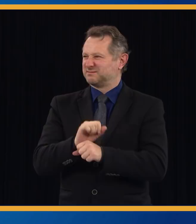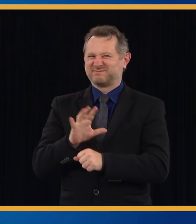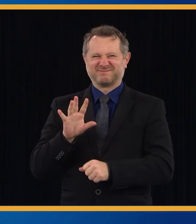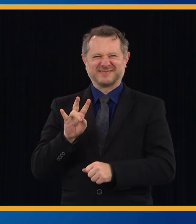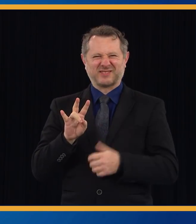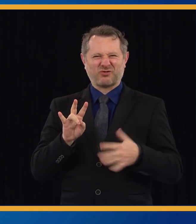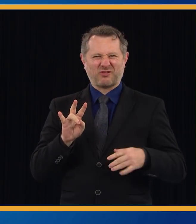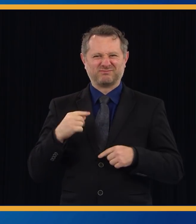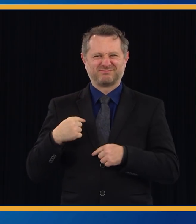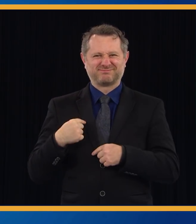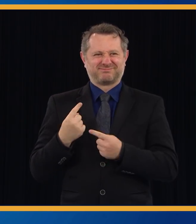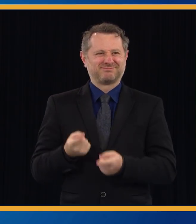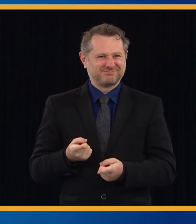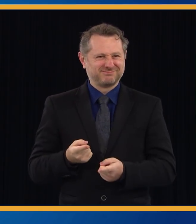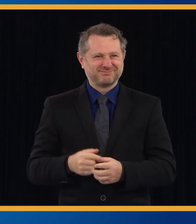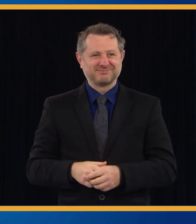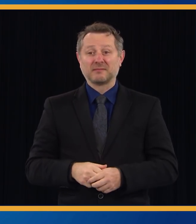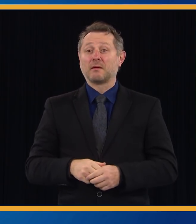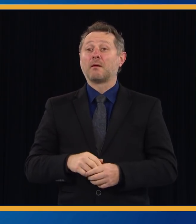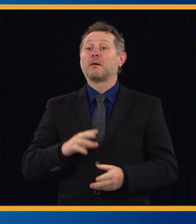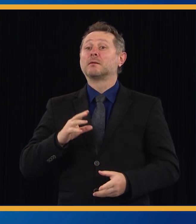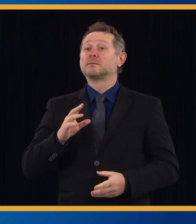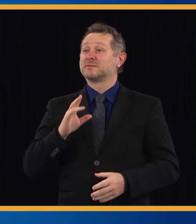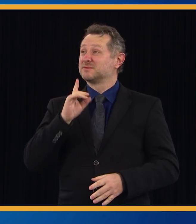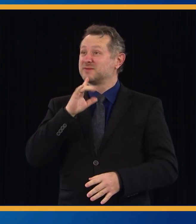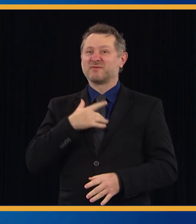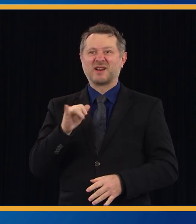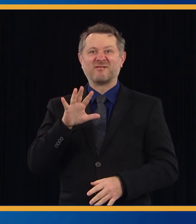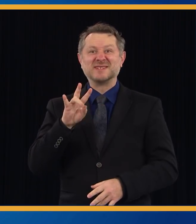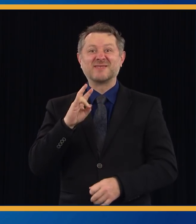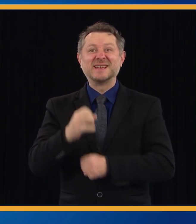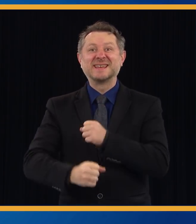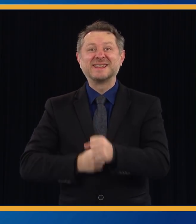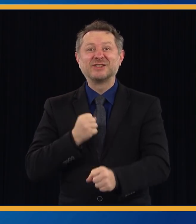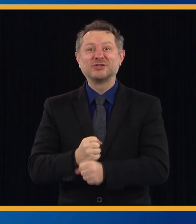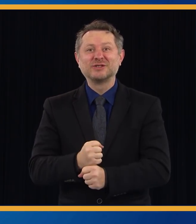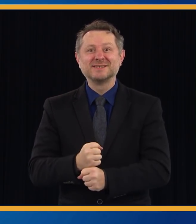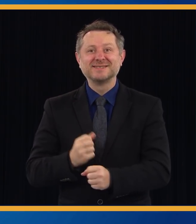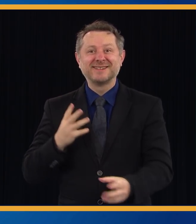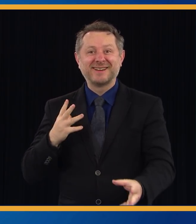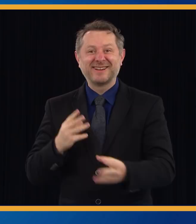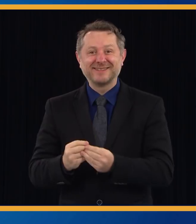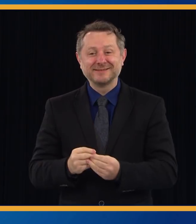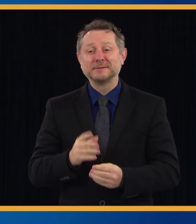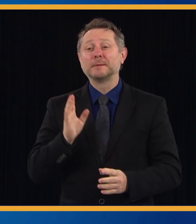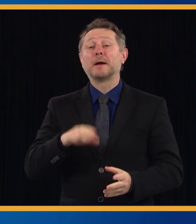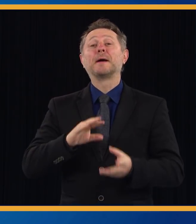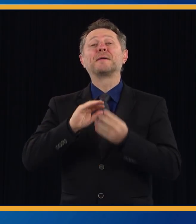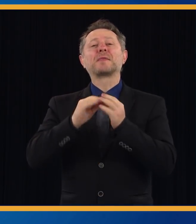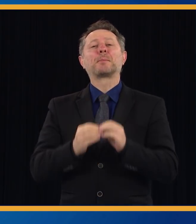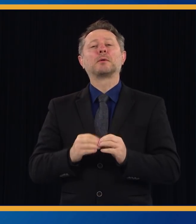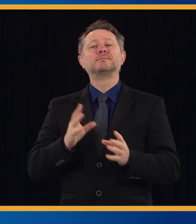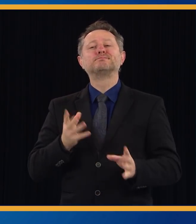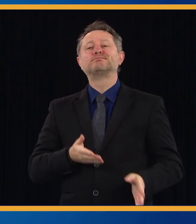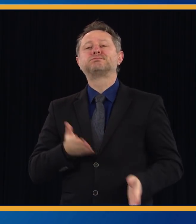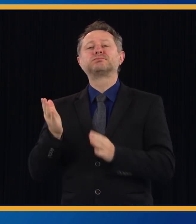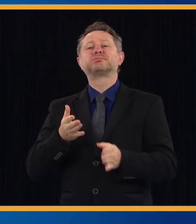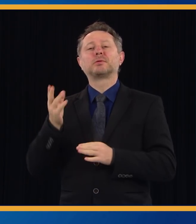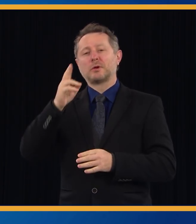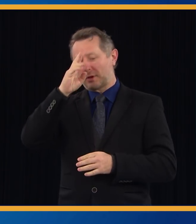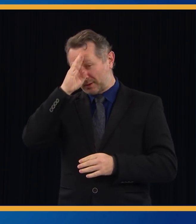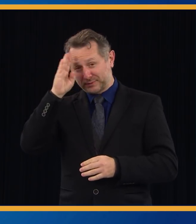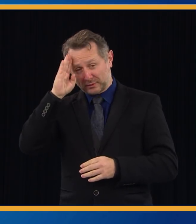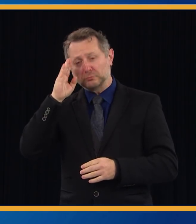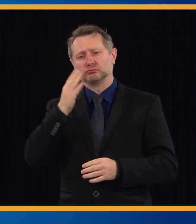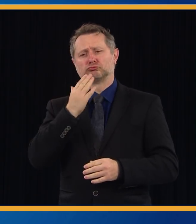Just feels like 57 years. News today on the numbers is relatively good. The